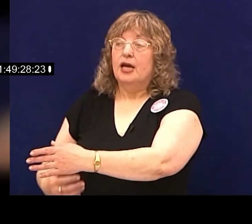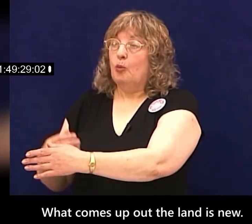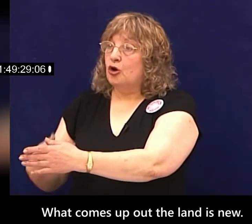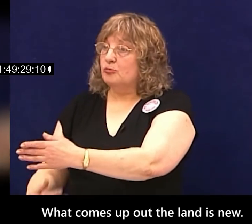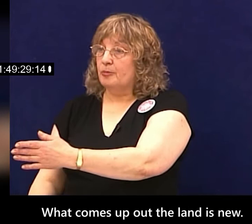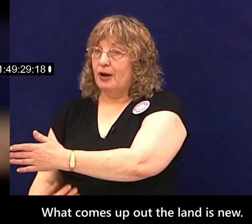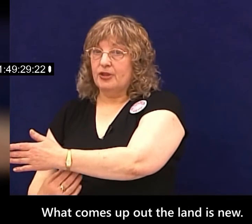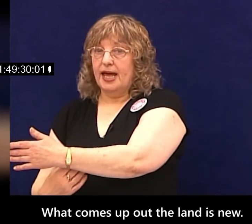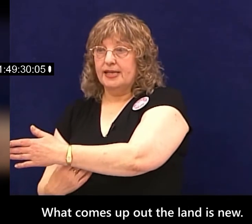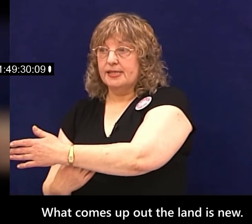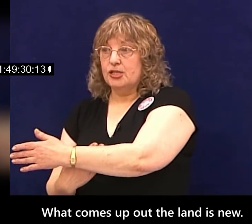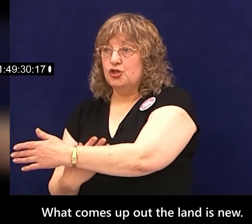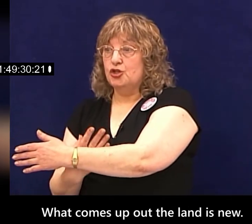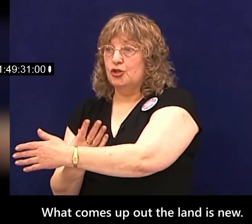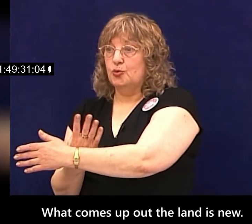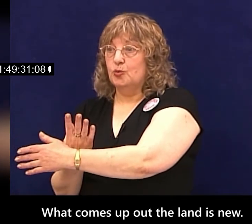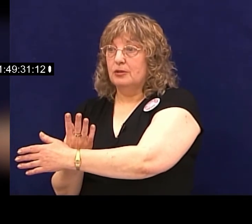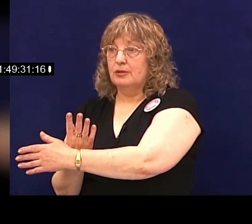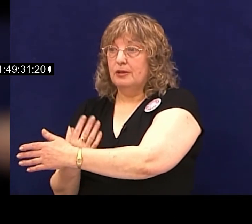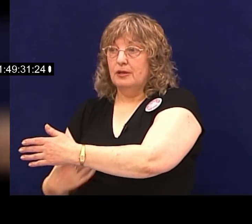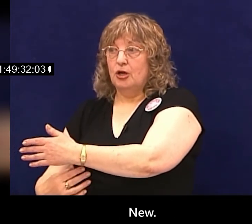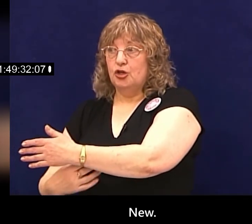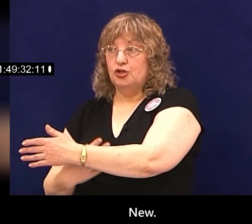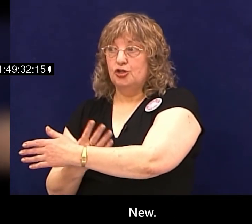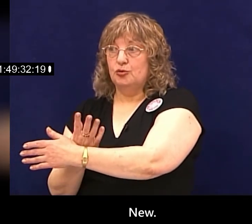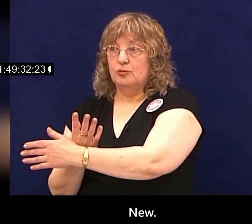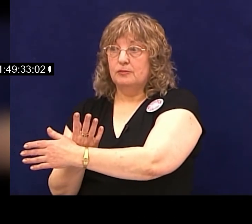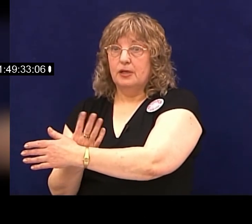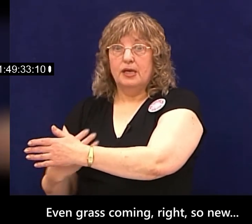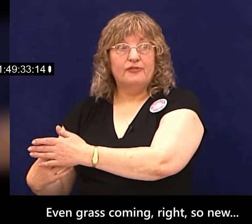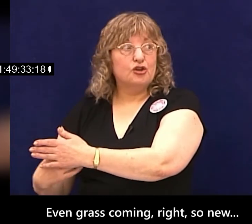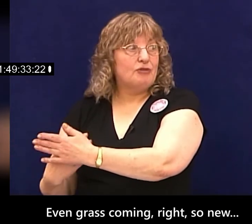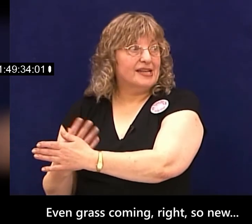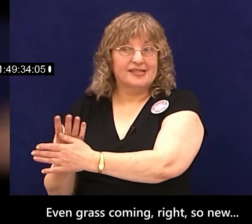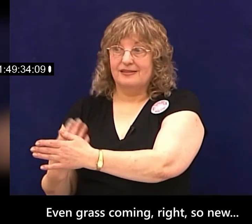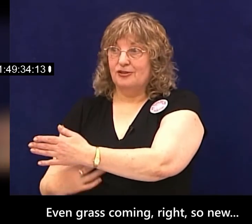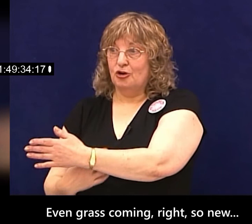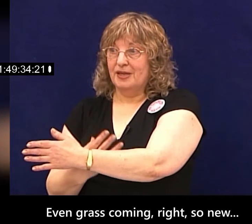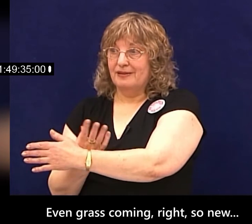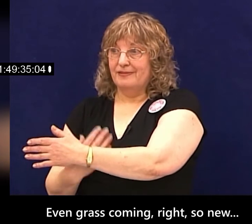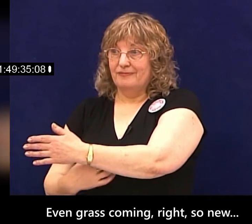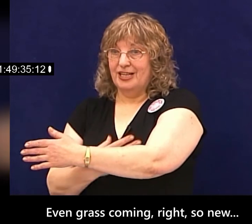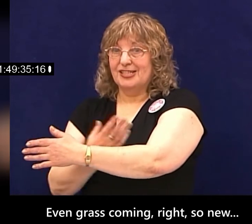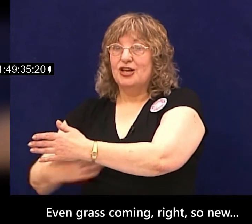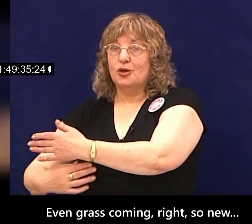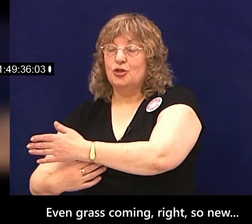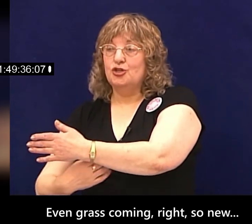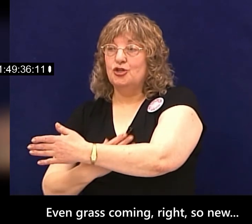What comes up out the land is new. New. Even grass coming, right? So